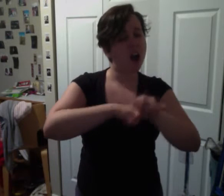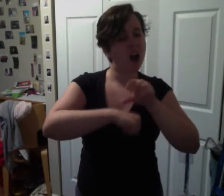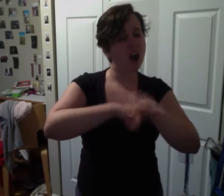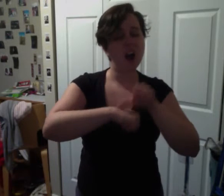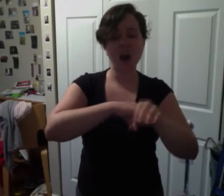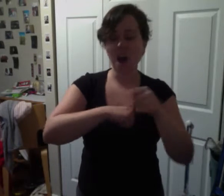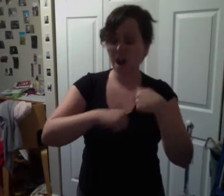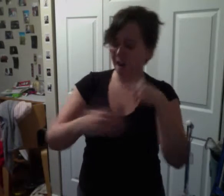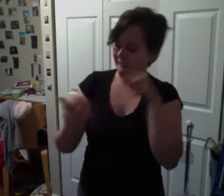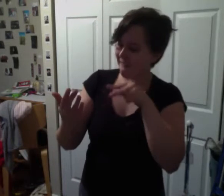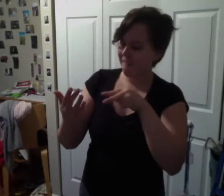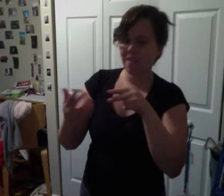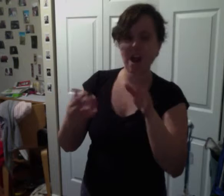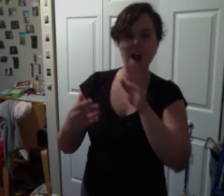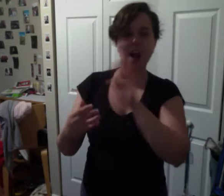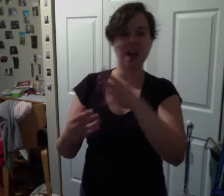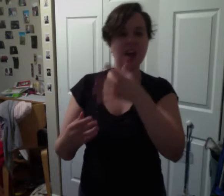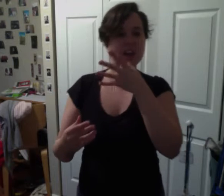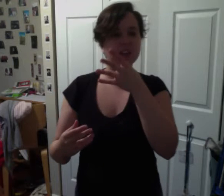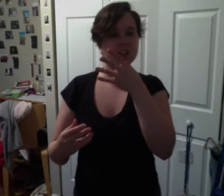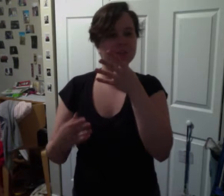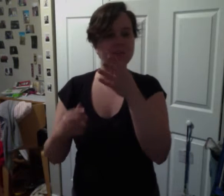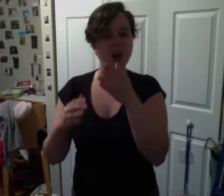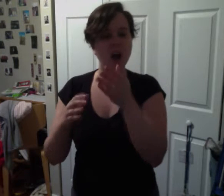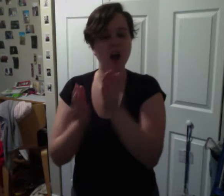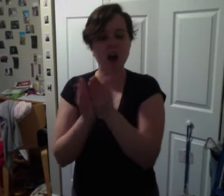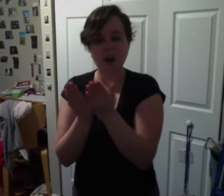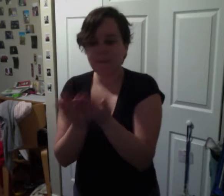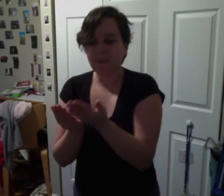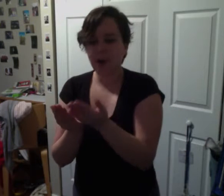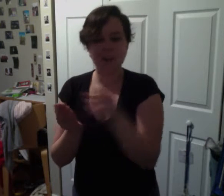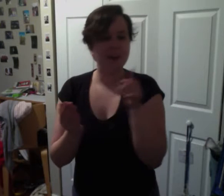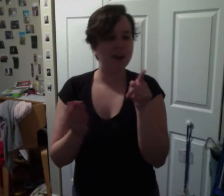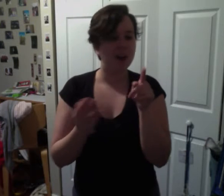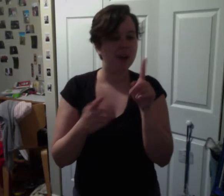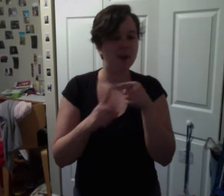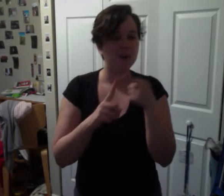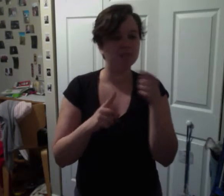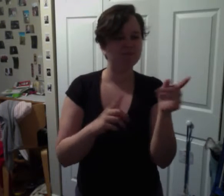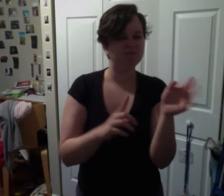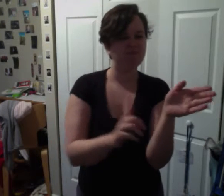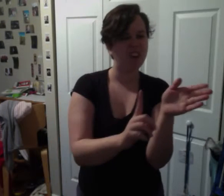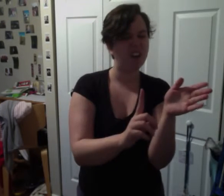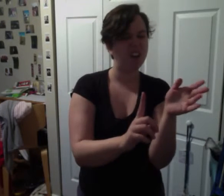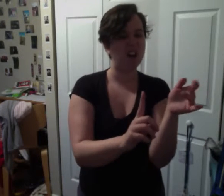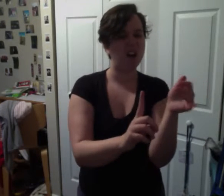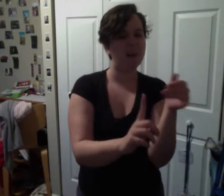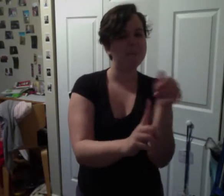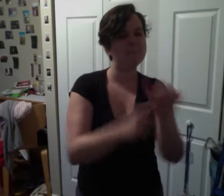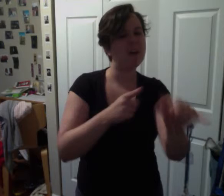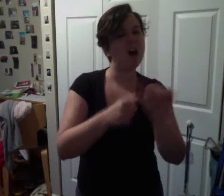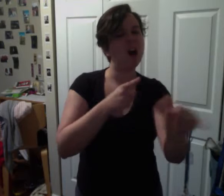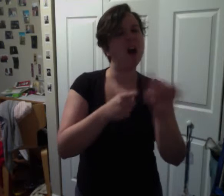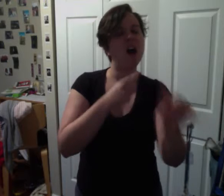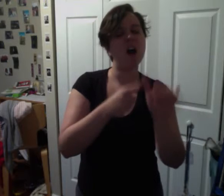book, and when Josh got picked on at school, they would read the letters together. I just want to acknowledge that two of my heroes are here with us tonight,